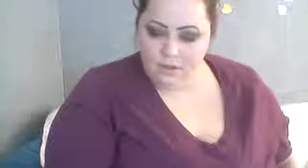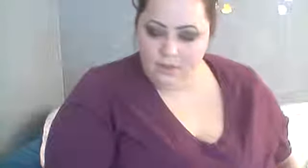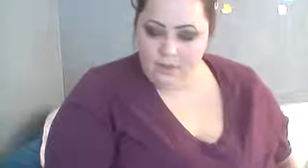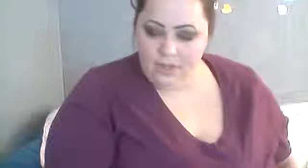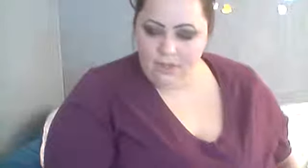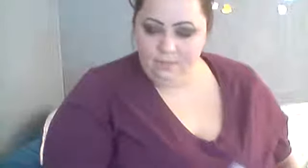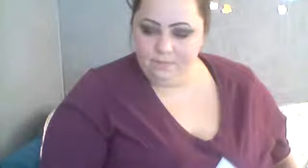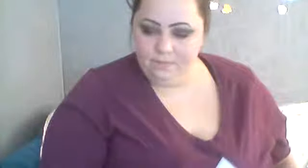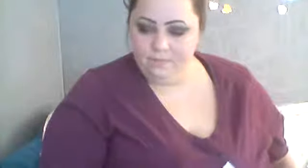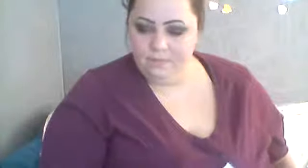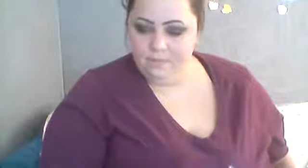Okay.